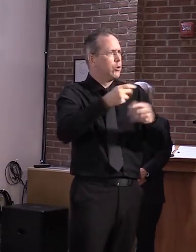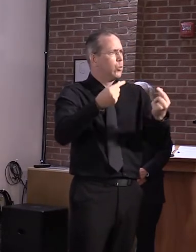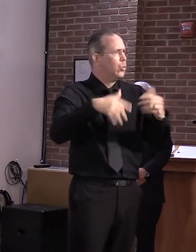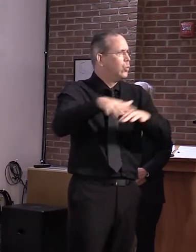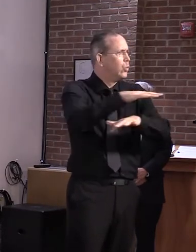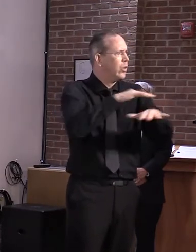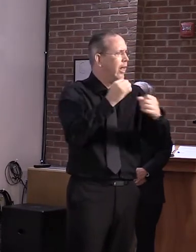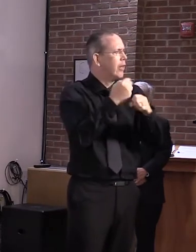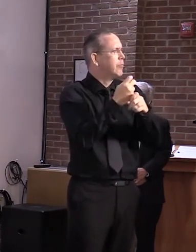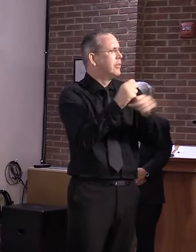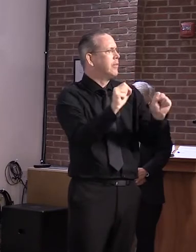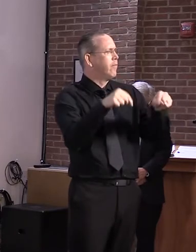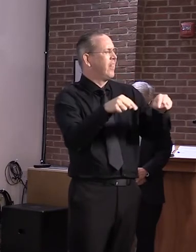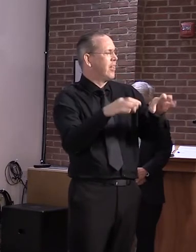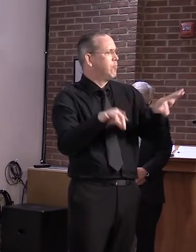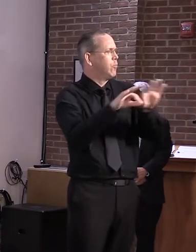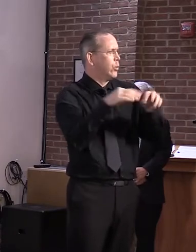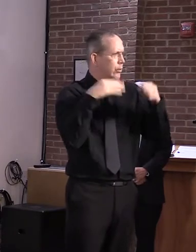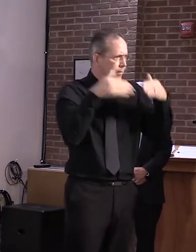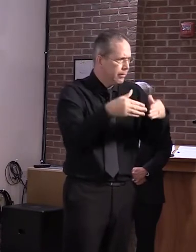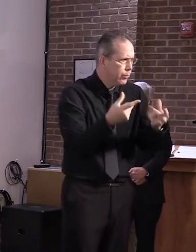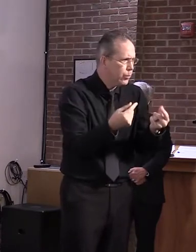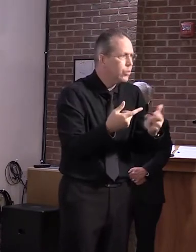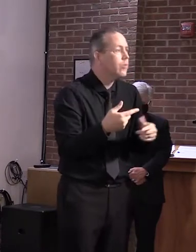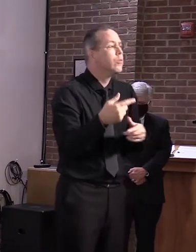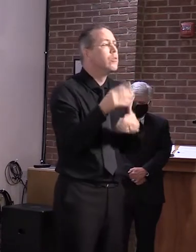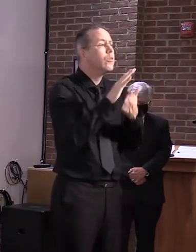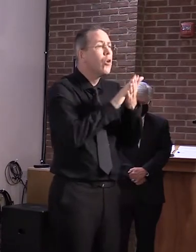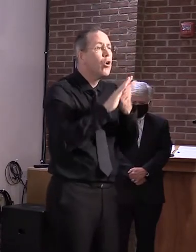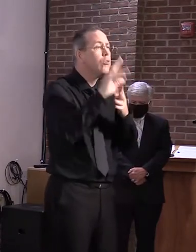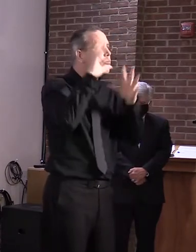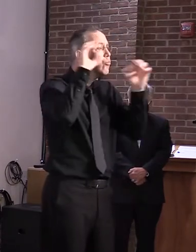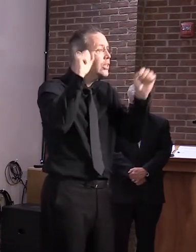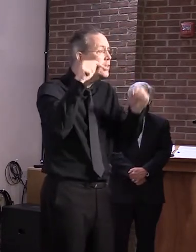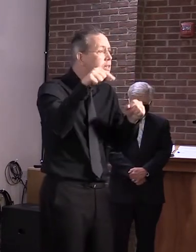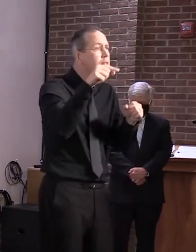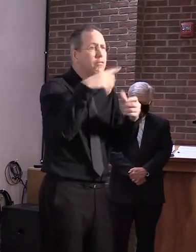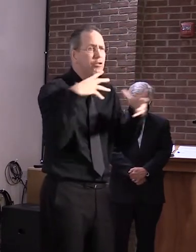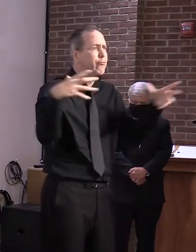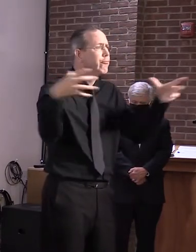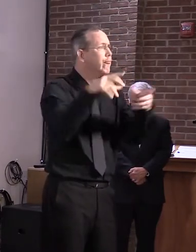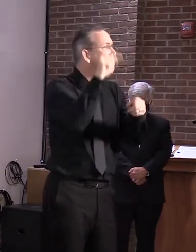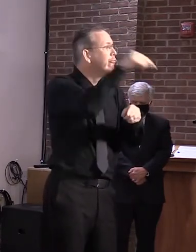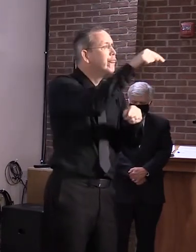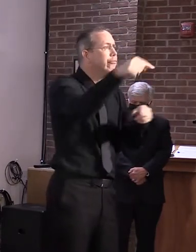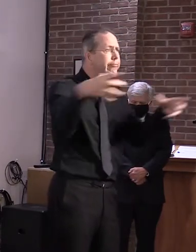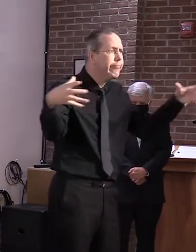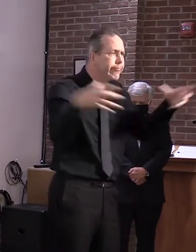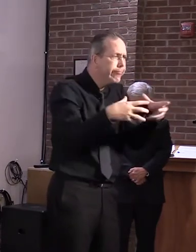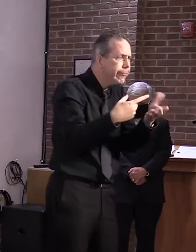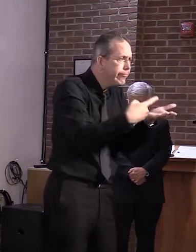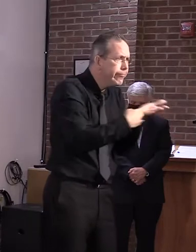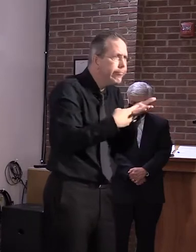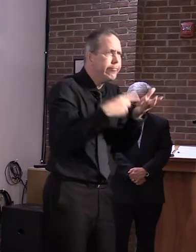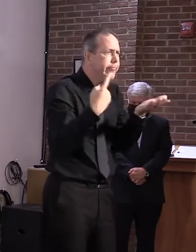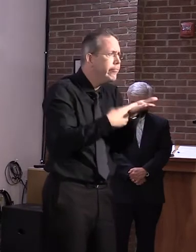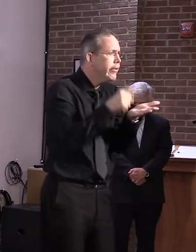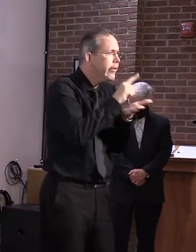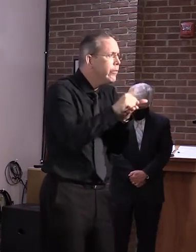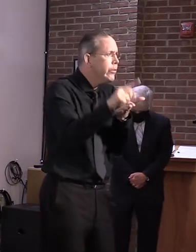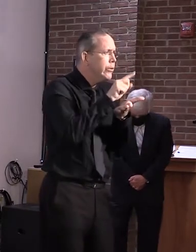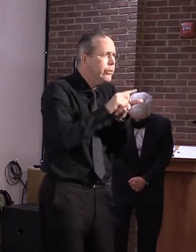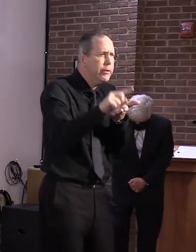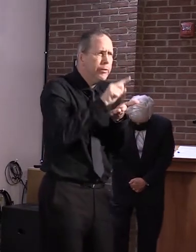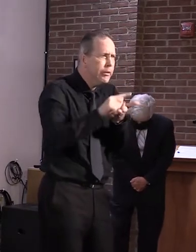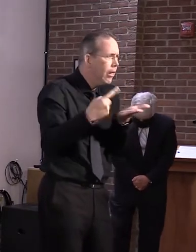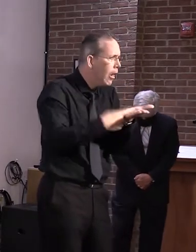Colleges have been meeting nearly weekly with Dr. Levine, and I want to thank him publicly. He's been with us right through this whole thing and trying to help us